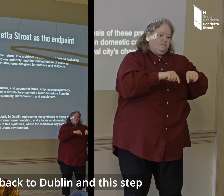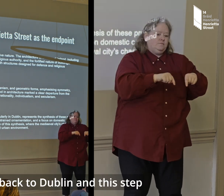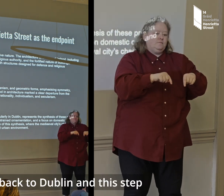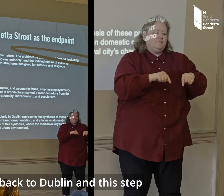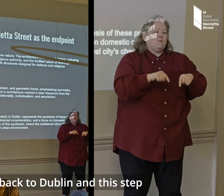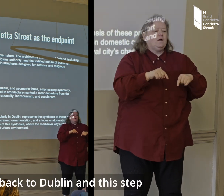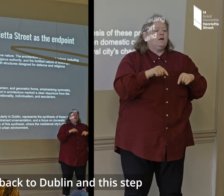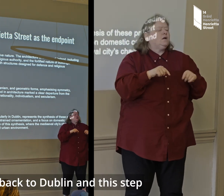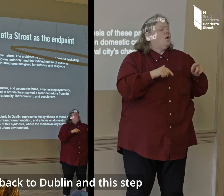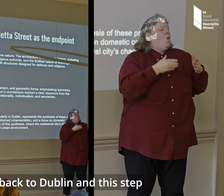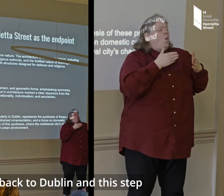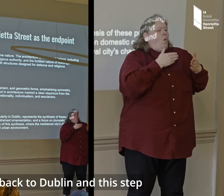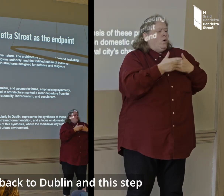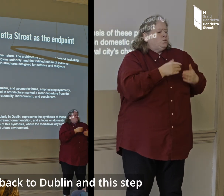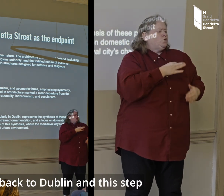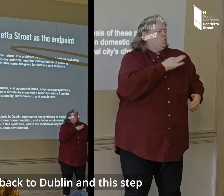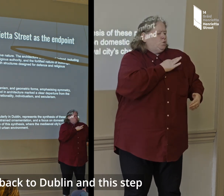So going back to